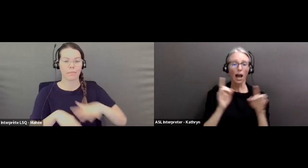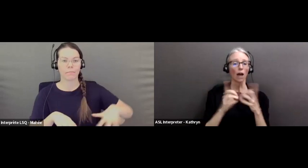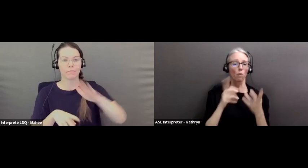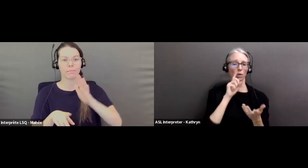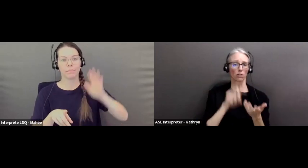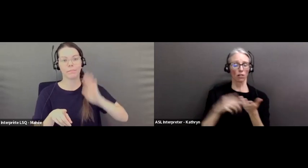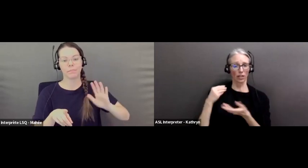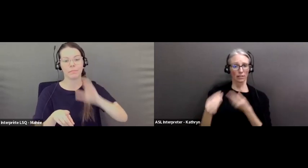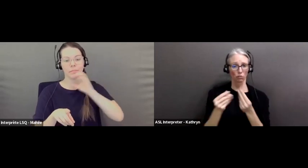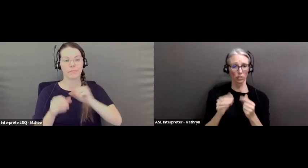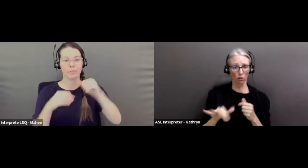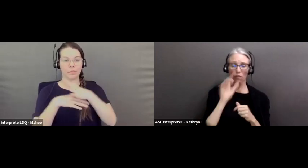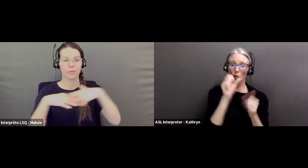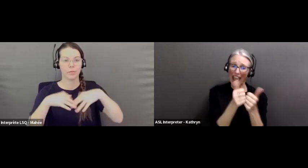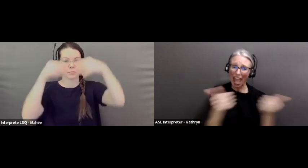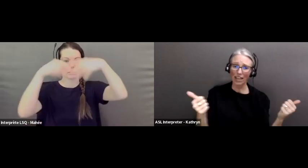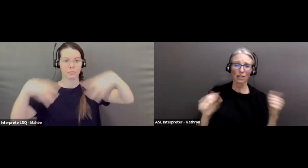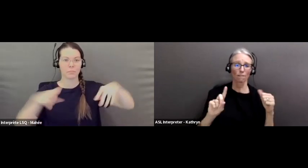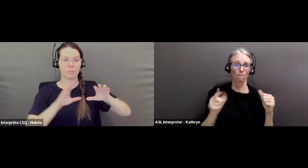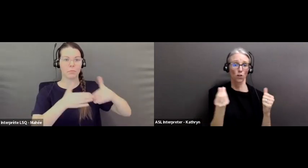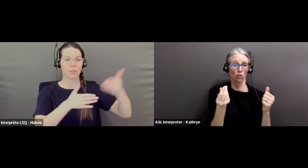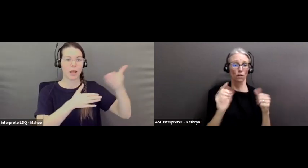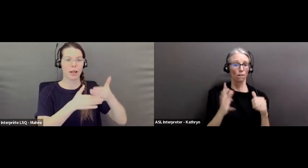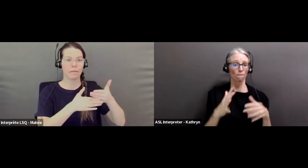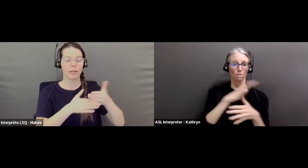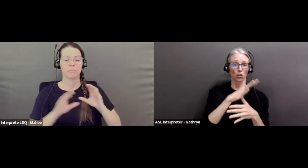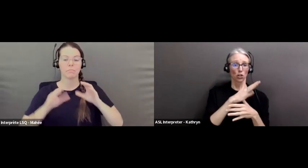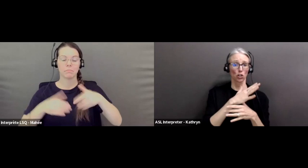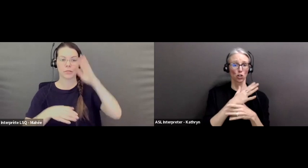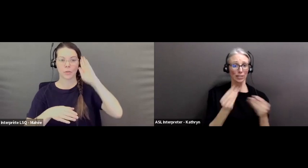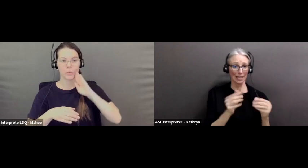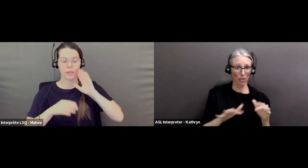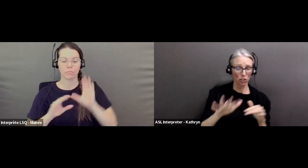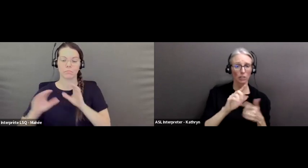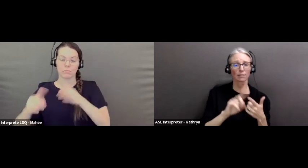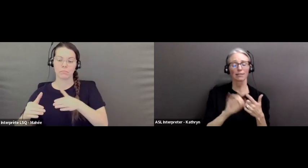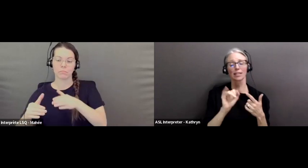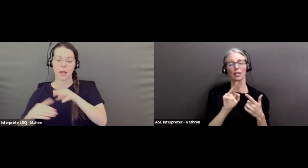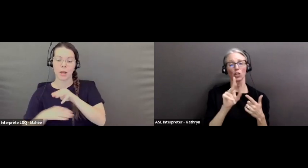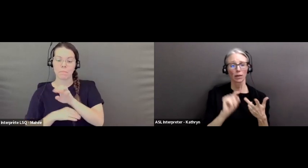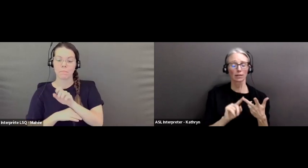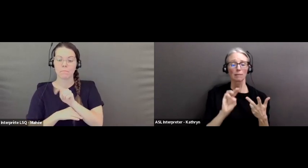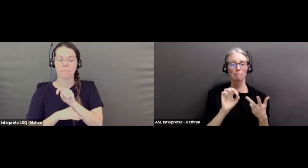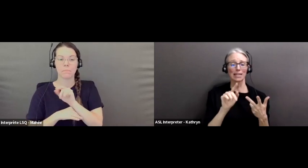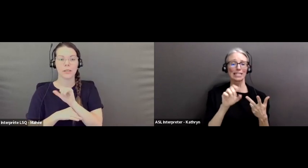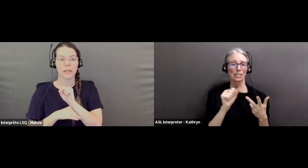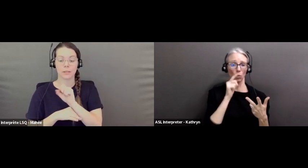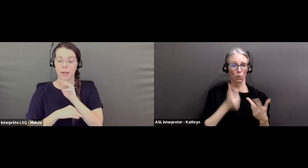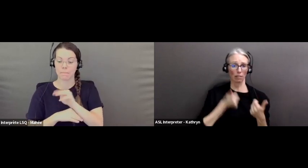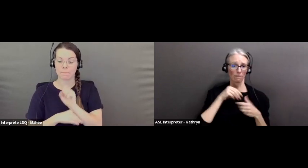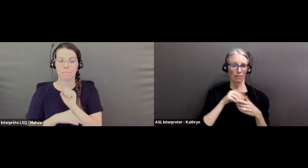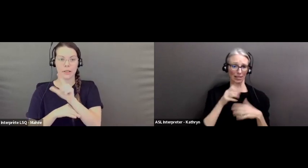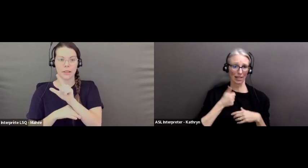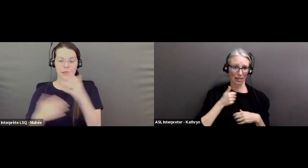Nations, des Inuits et des Métis de ce pays. Cette reconnaissance du territoire est